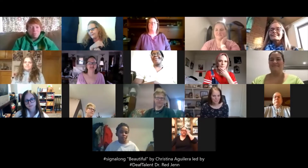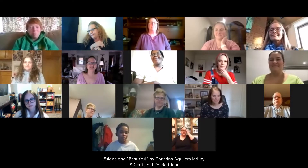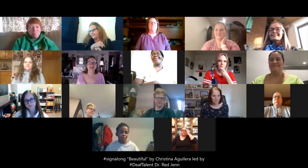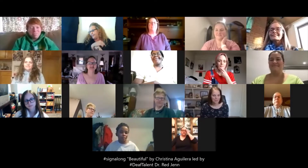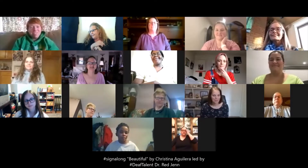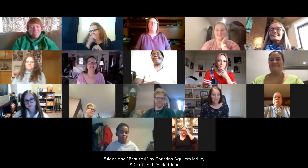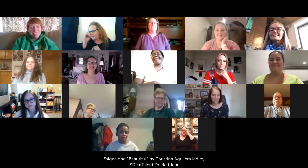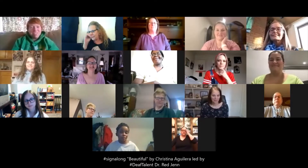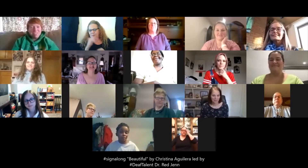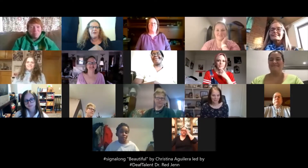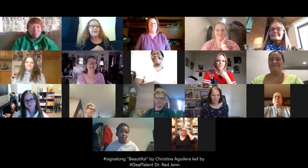Okay,